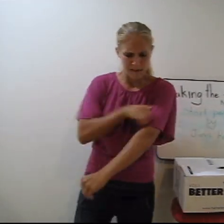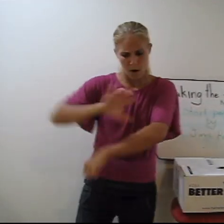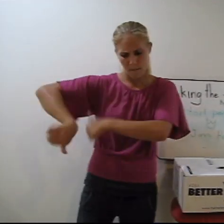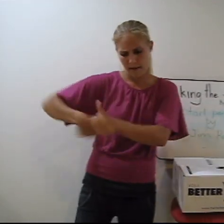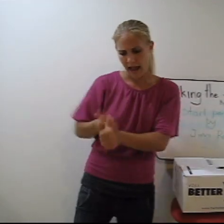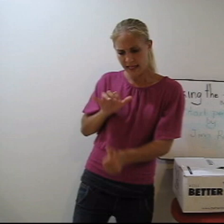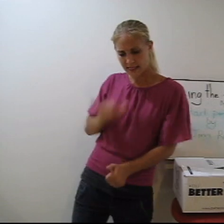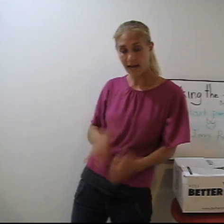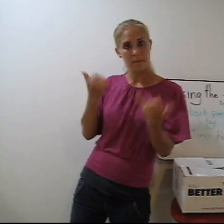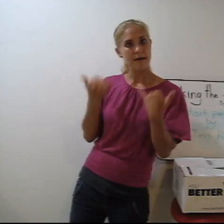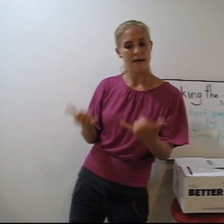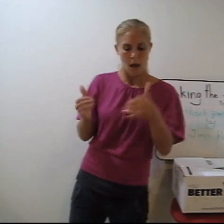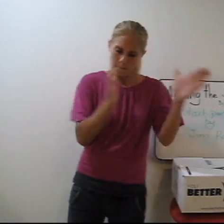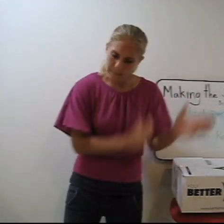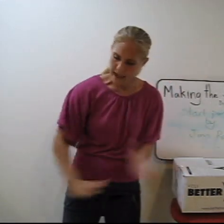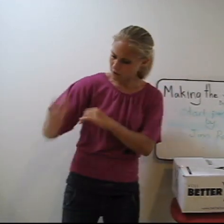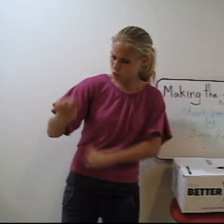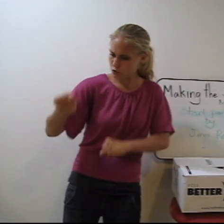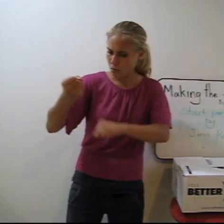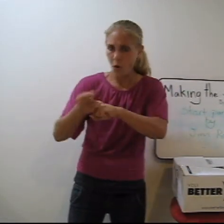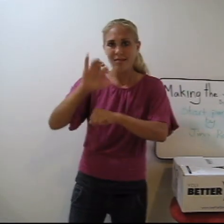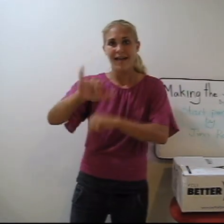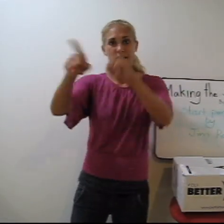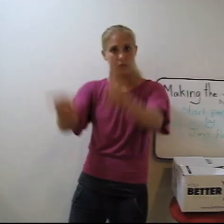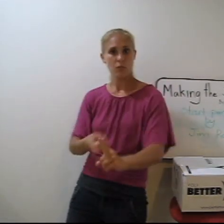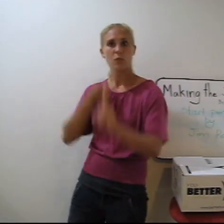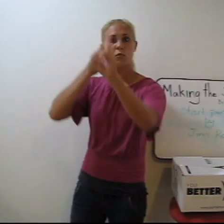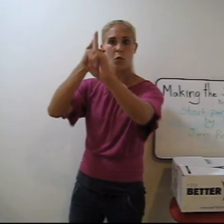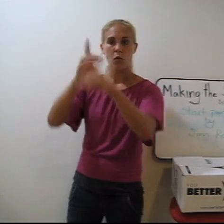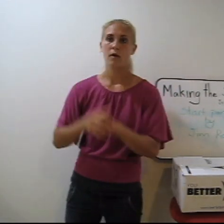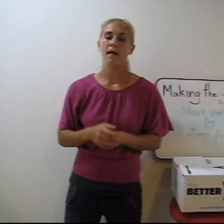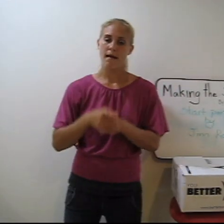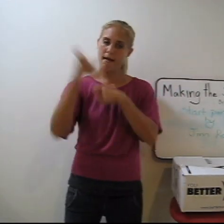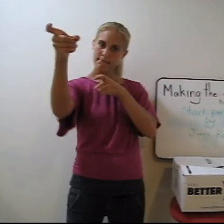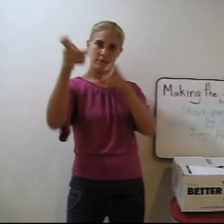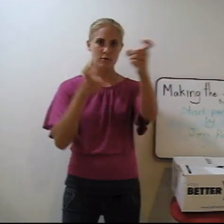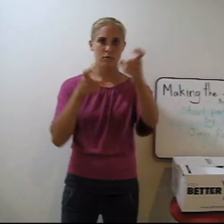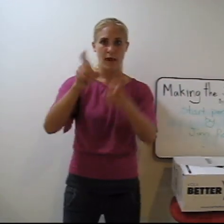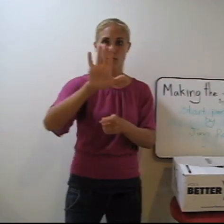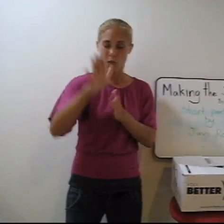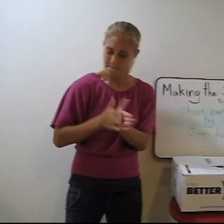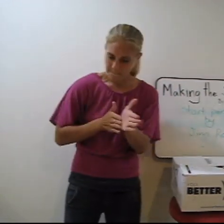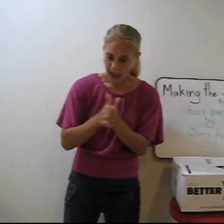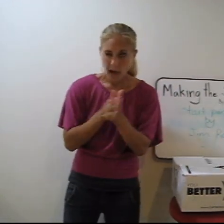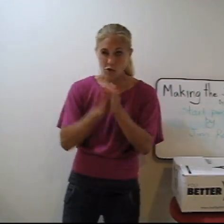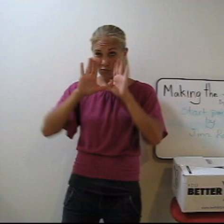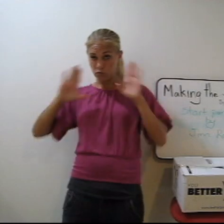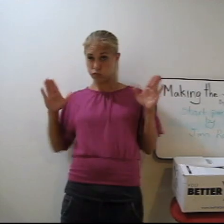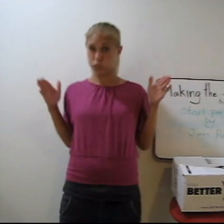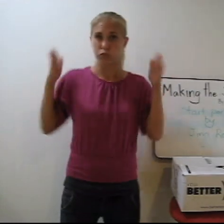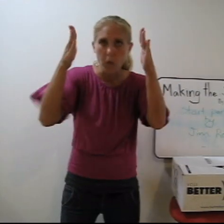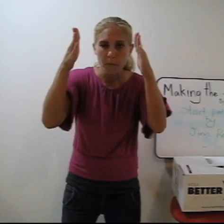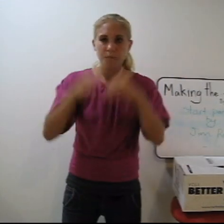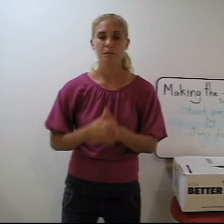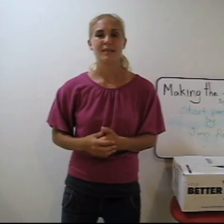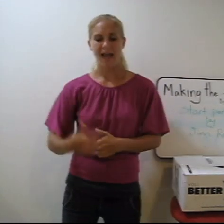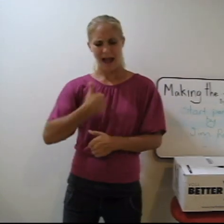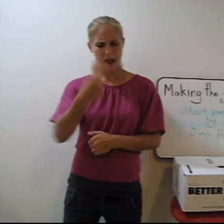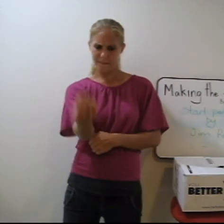we have to build a plan to help you achieve that purpose and direct that great passion. Whenever I'm asked what one skill I would attribute to